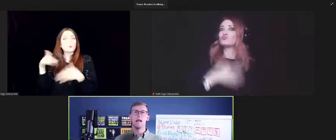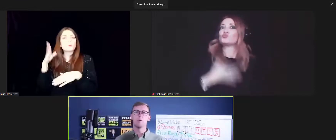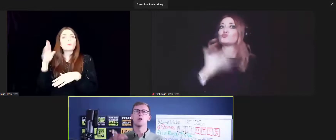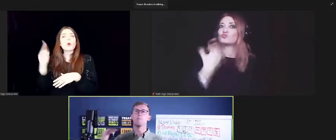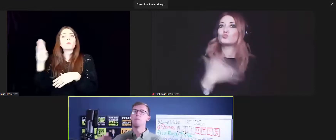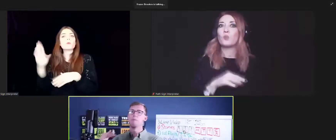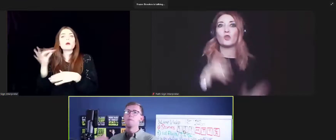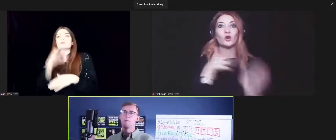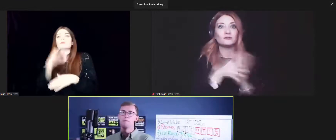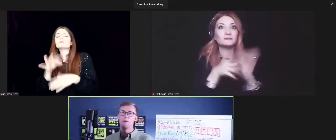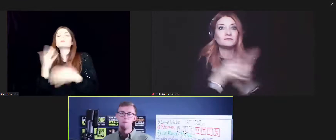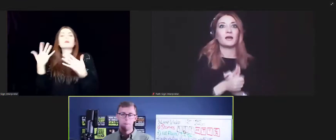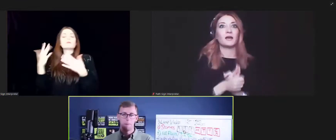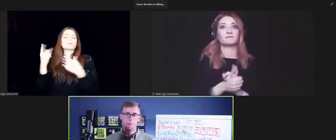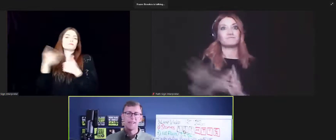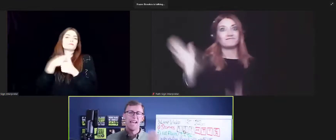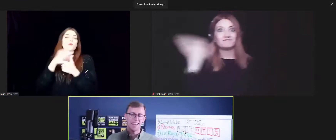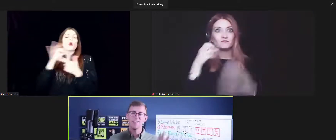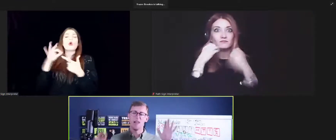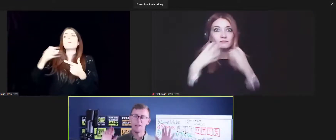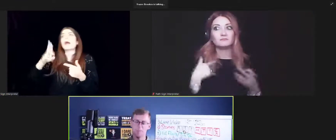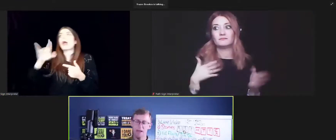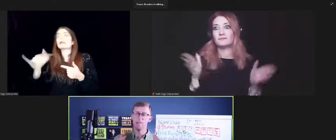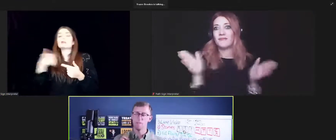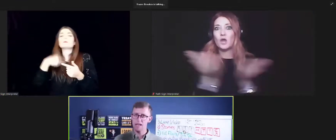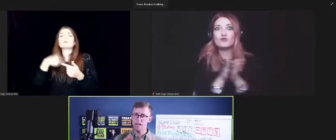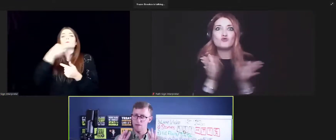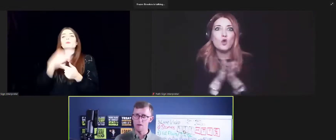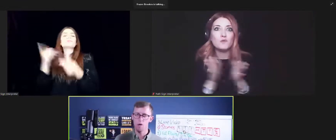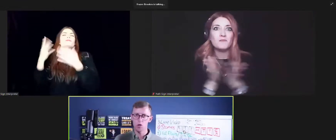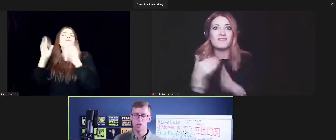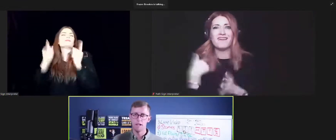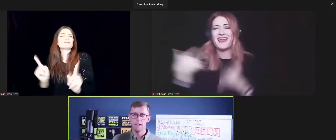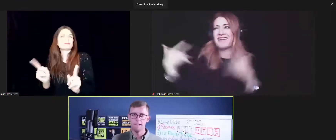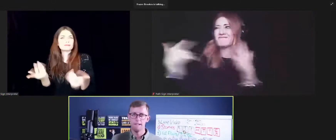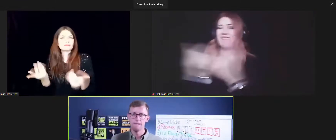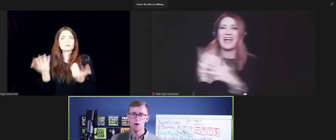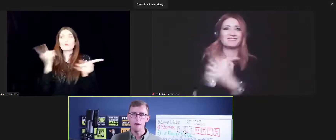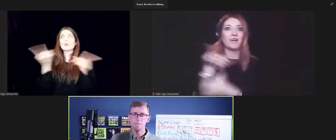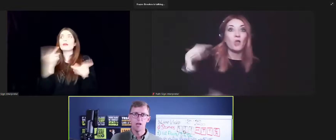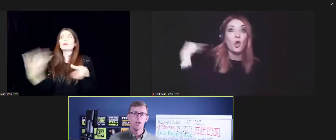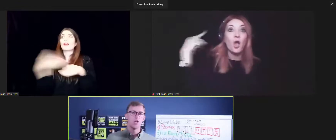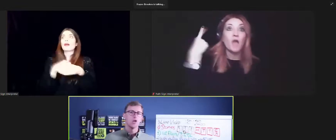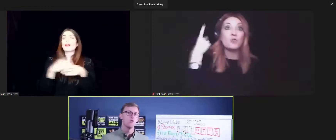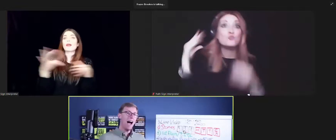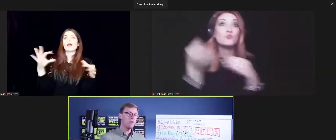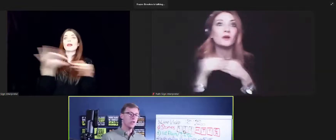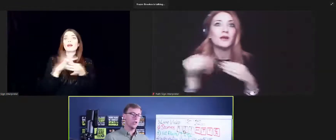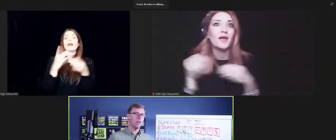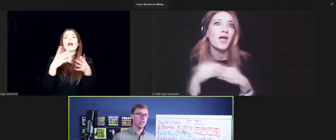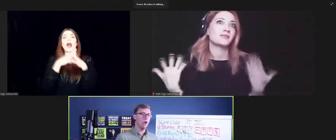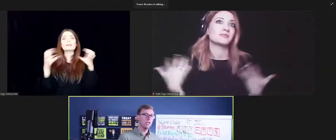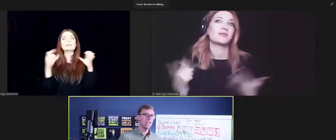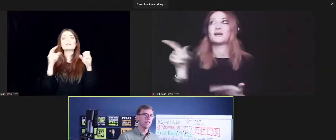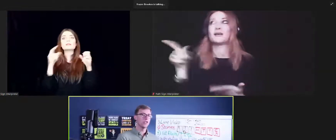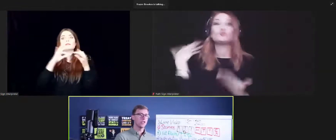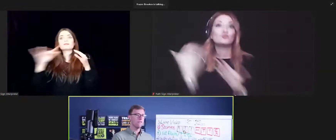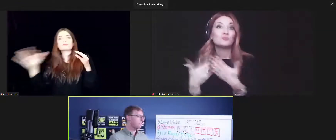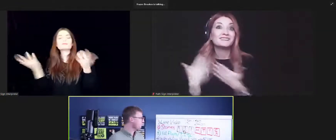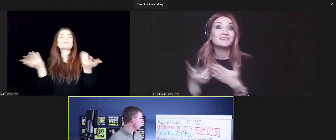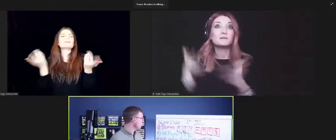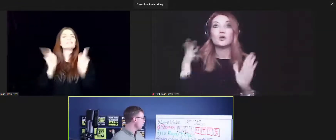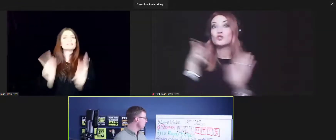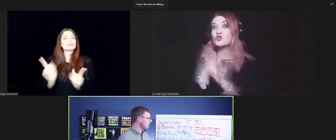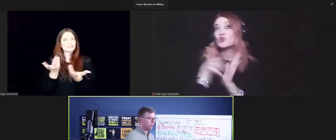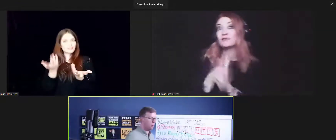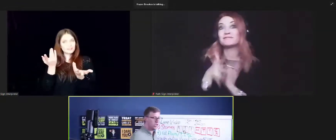being able to boom, boom, boom, boom, boom. Again, staying compliant, please, very important. All right? So now you're starting to notice, if you